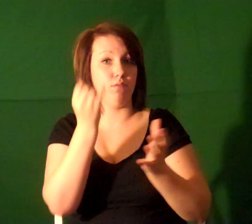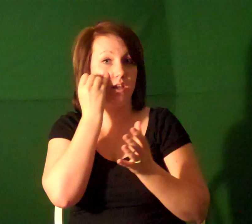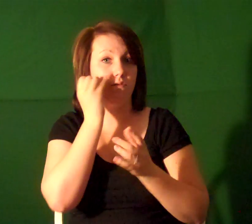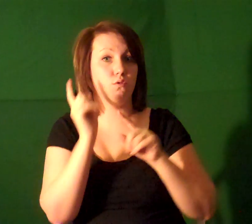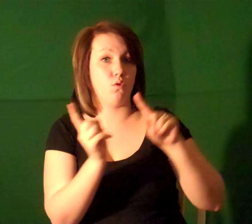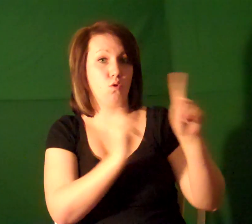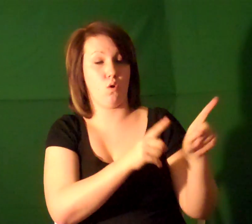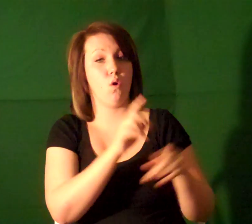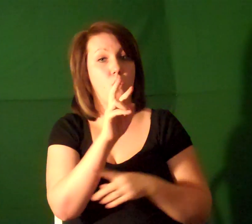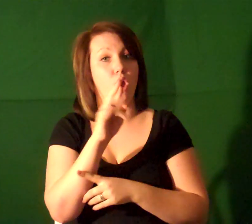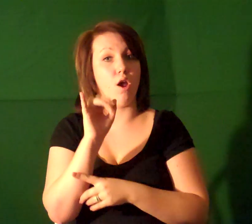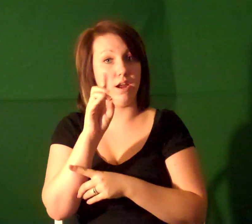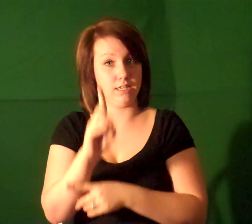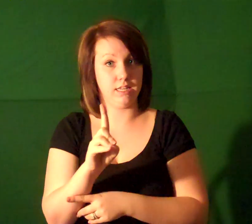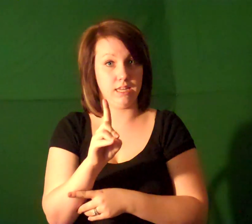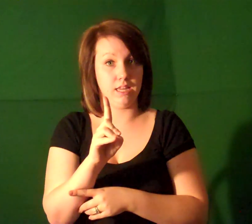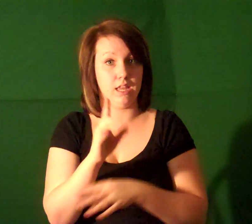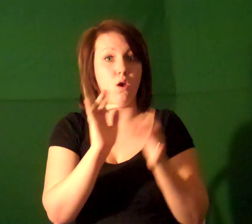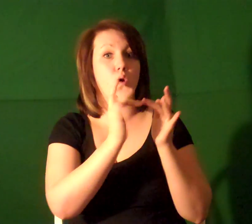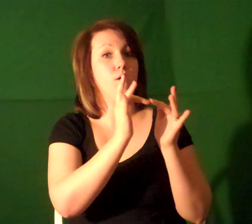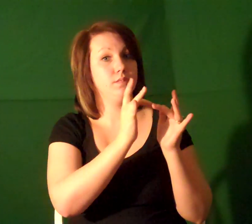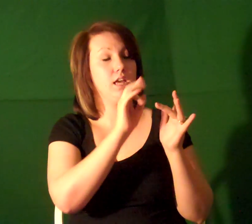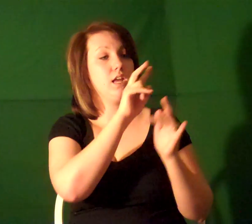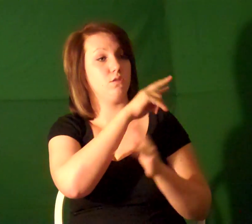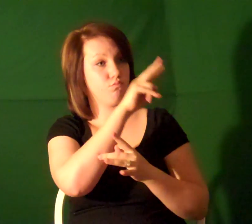RID's website, you can look under www.rid.org